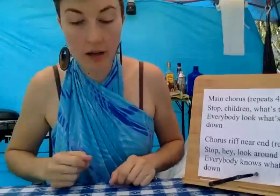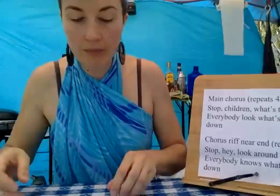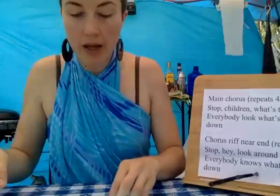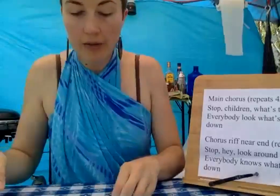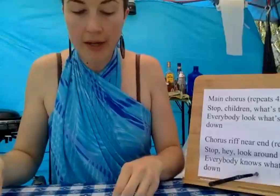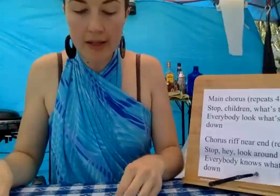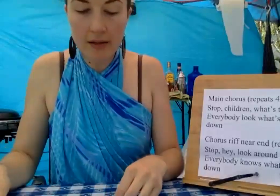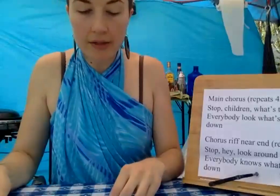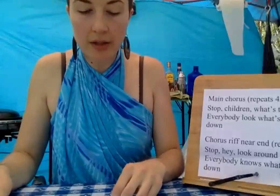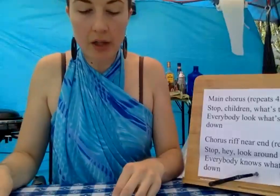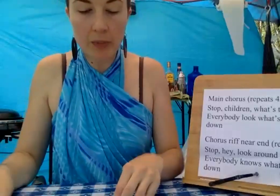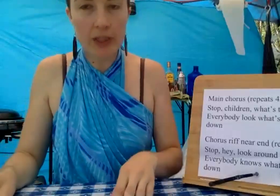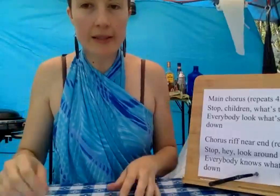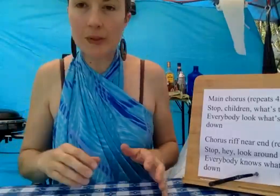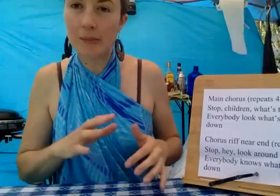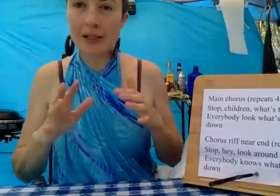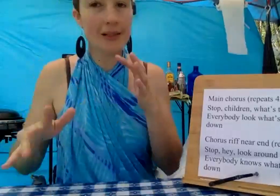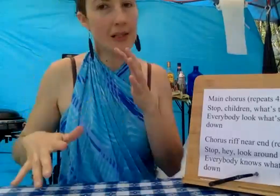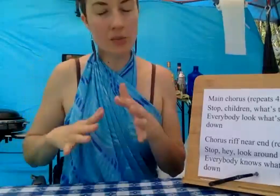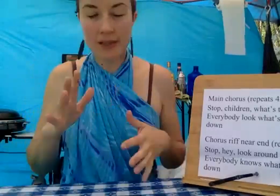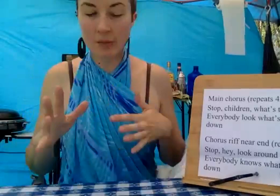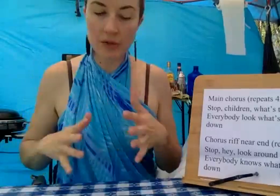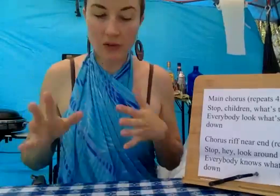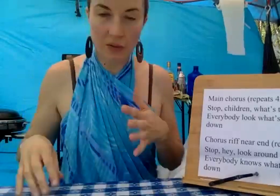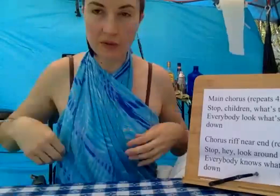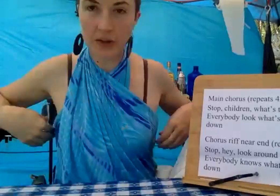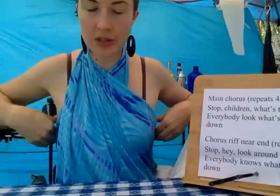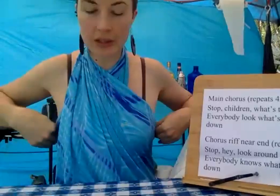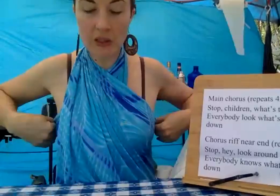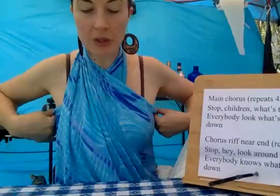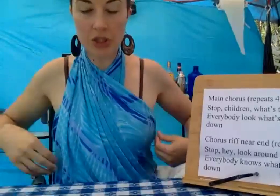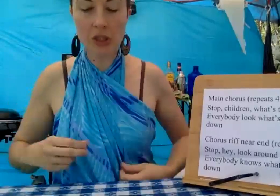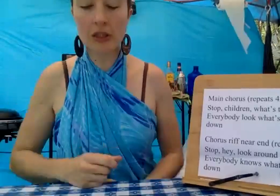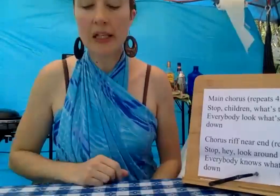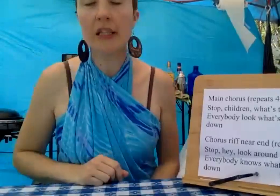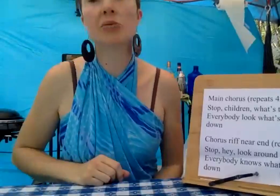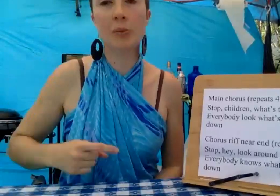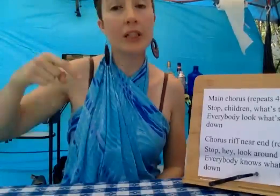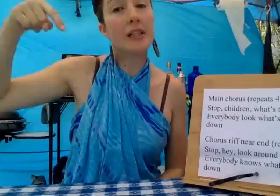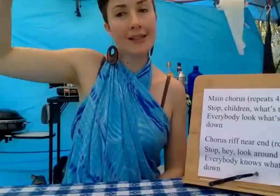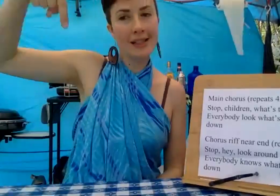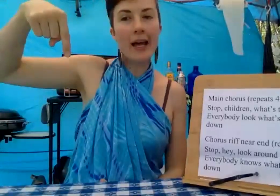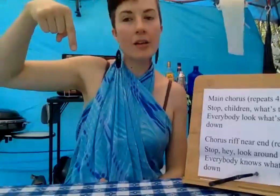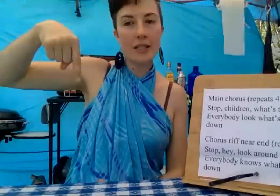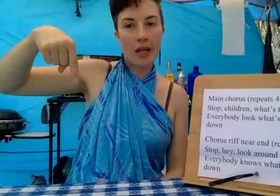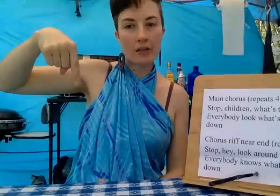down. Then there are points when, because it's a more soulful version than the original, he repeats down, down,